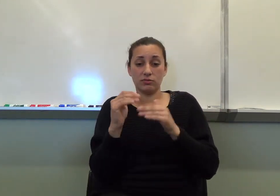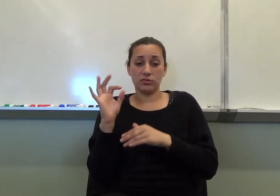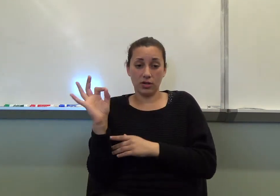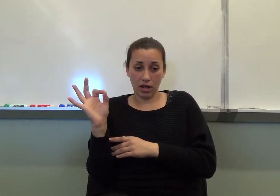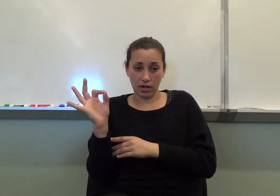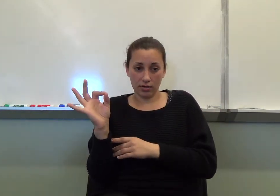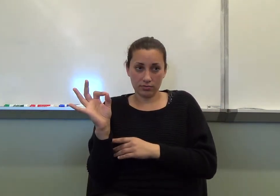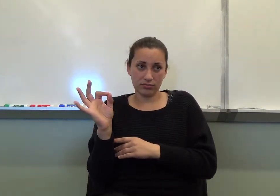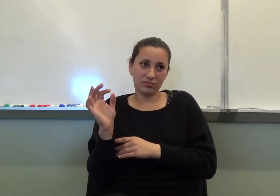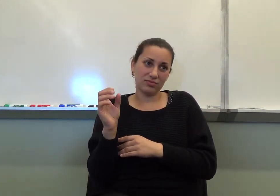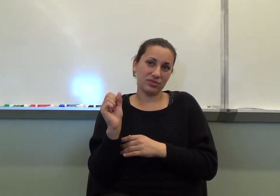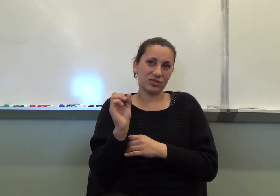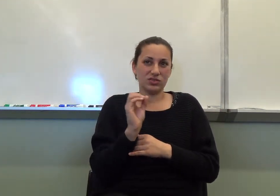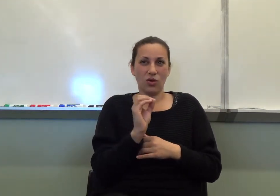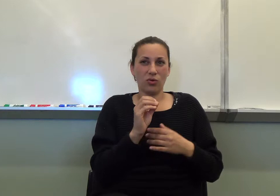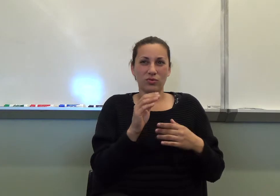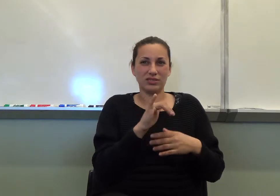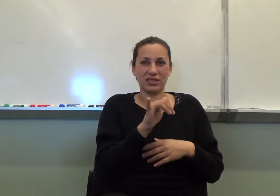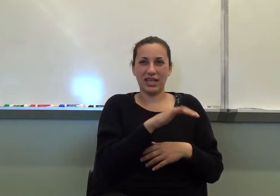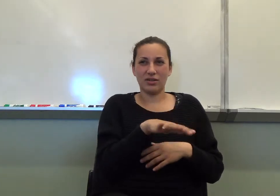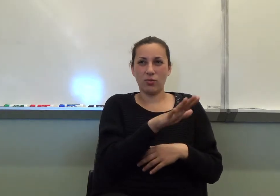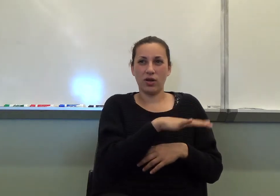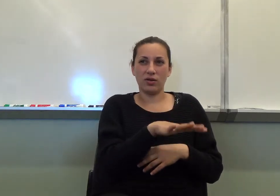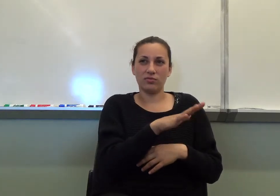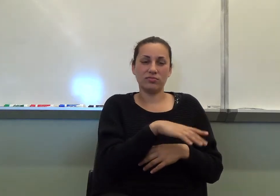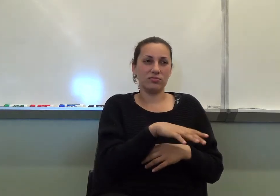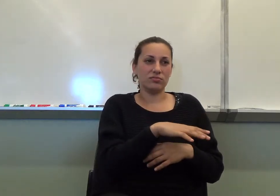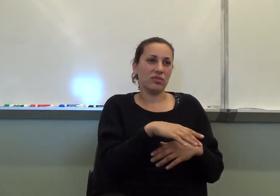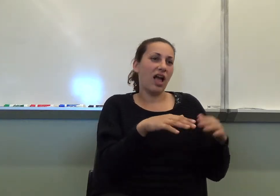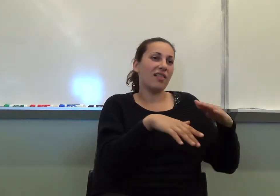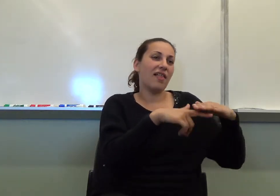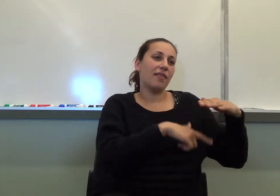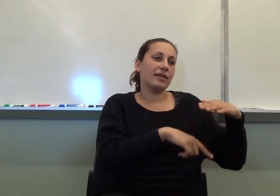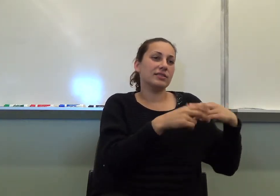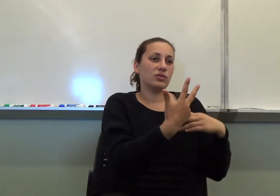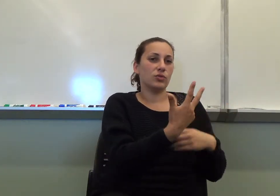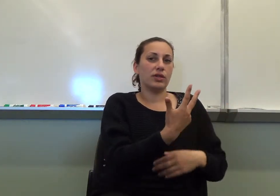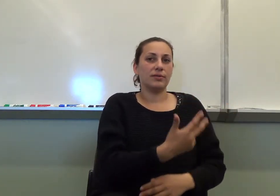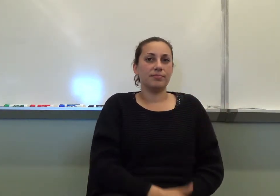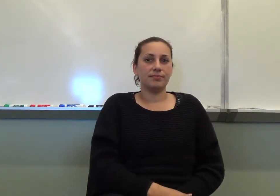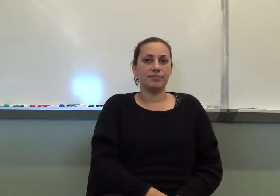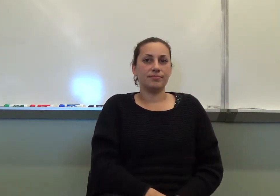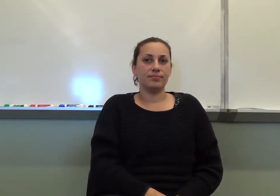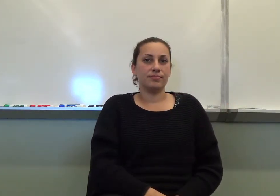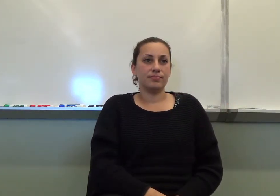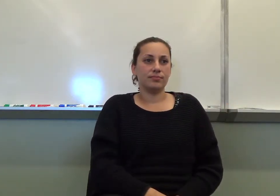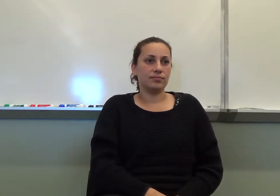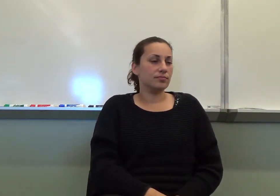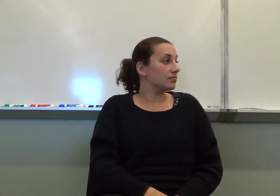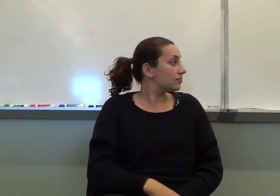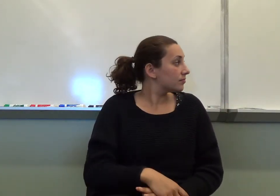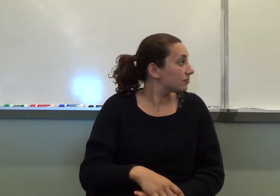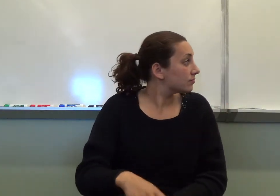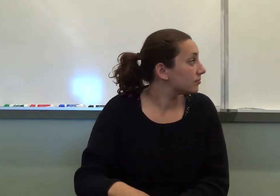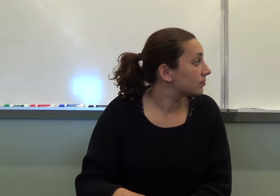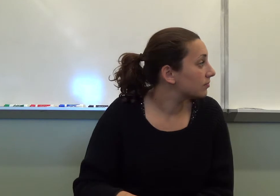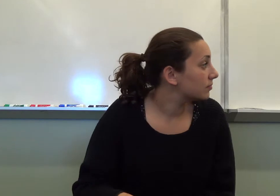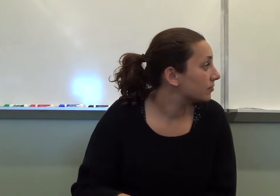you expect the square root of 8 to be something just a little bit less, and it is. It differs out here in the 10th position. But the problem